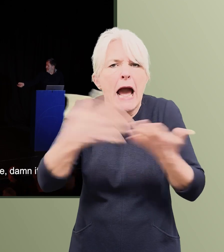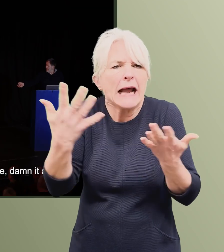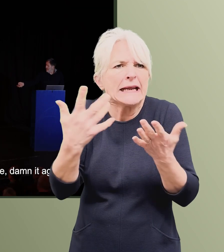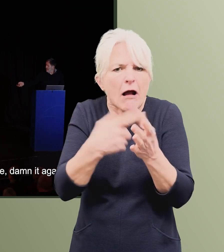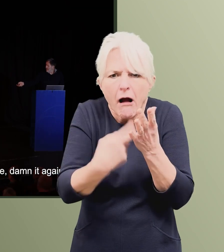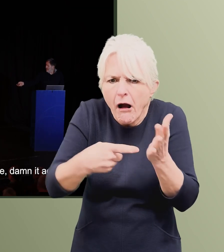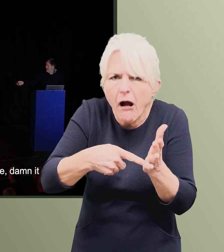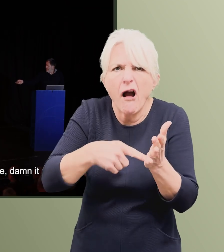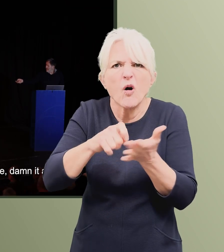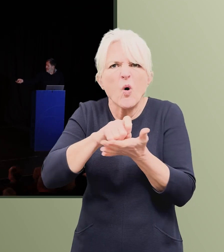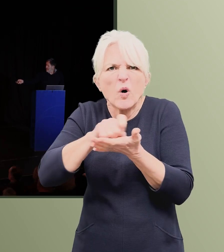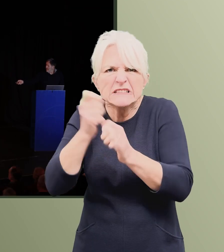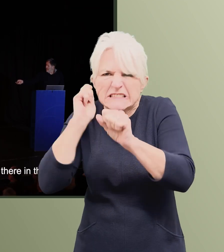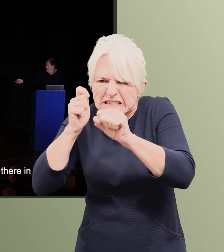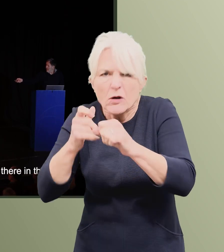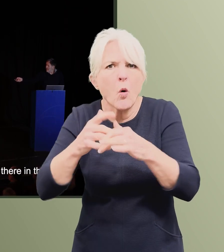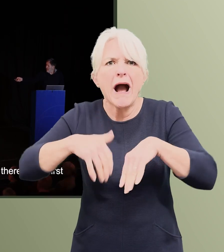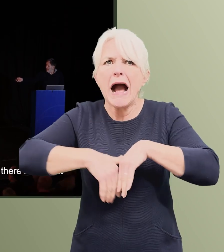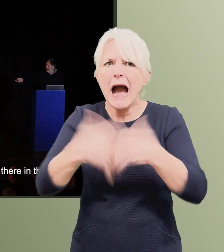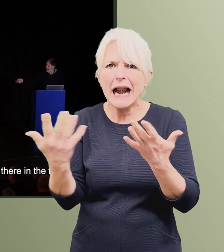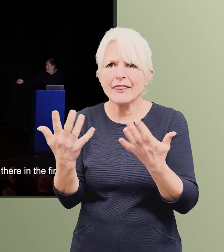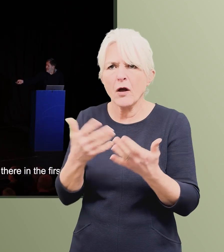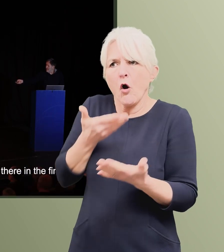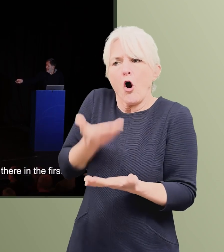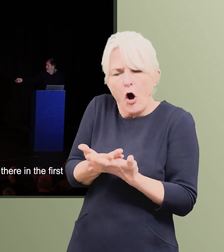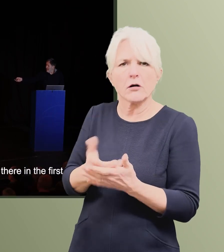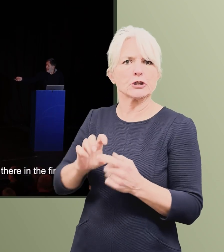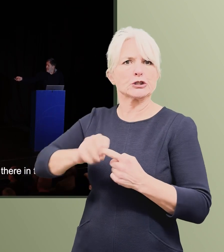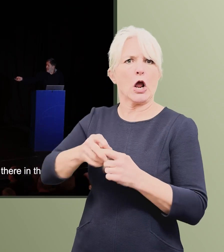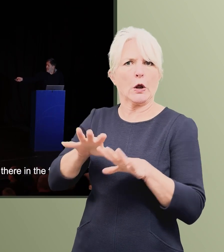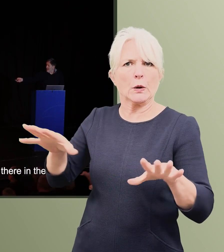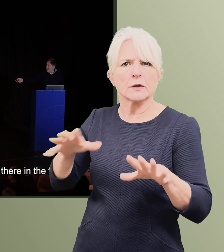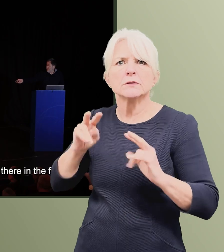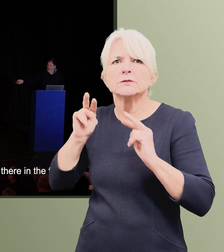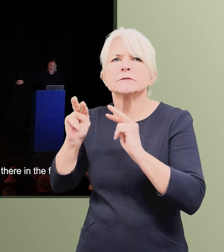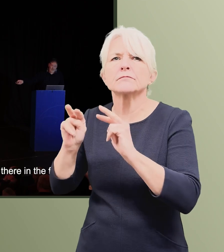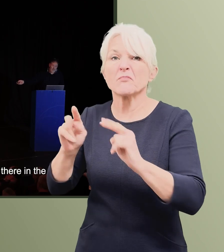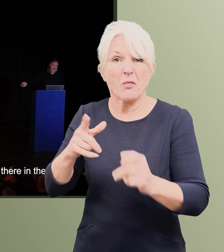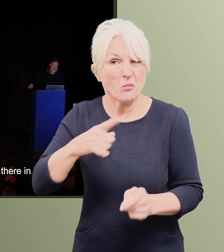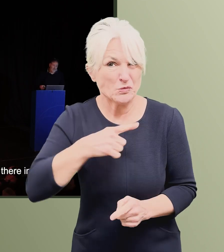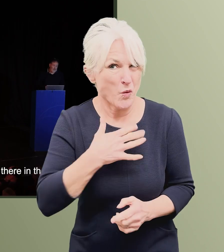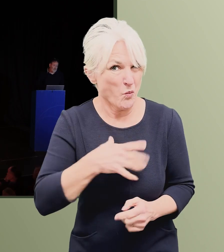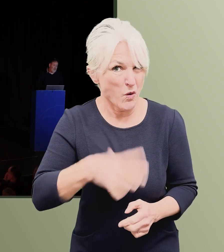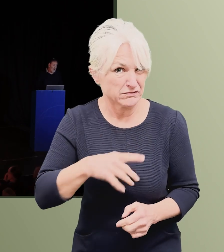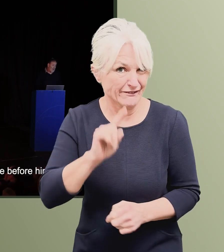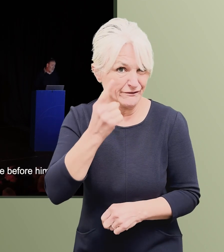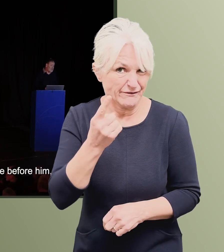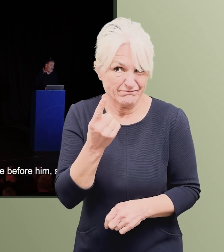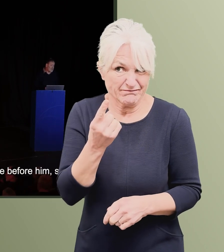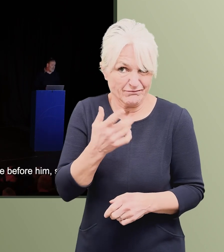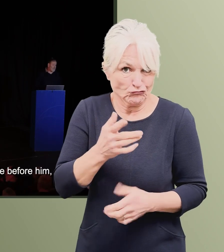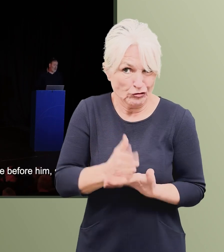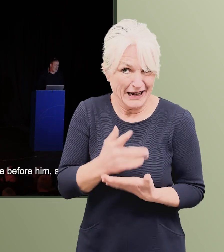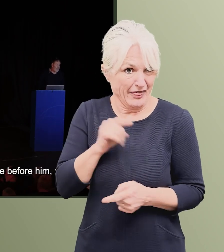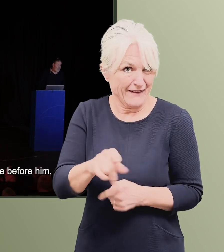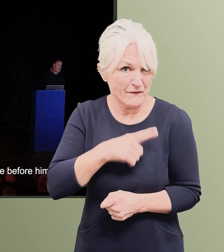damn it again. There we are. So it's on that face there. This is what attracted us there in the first place. And what was